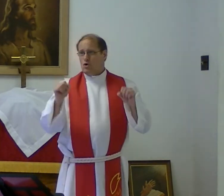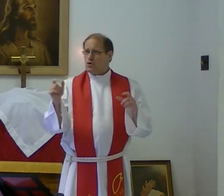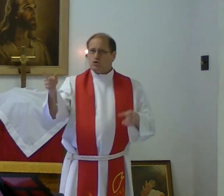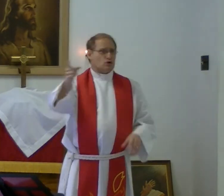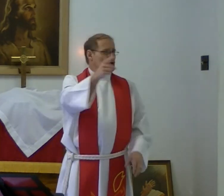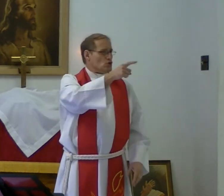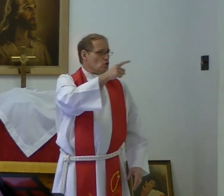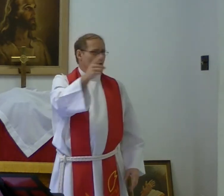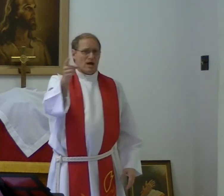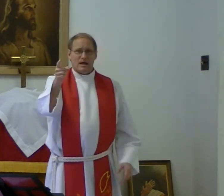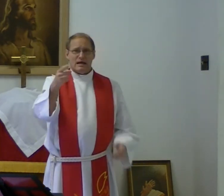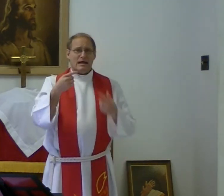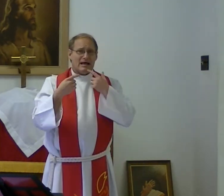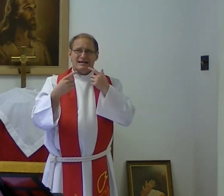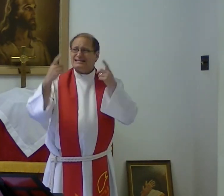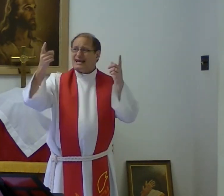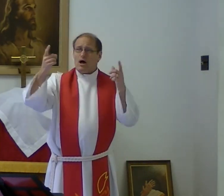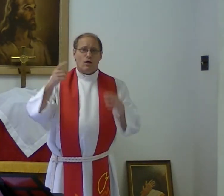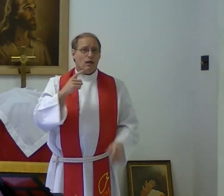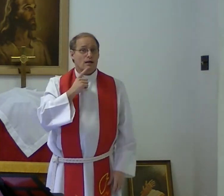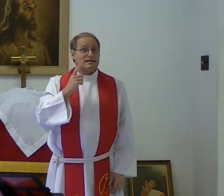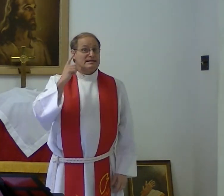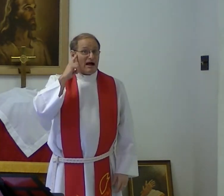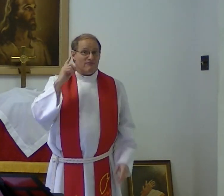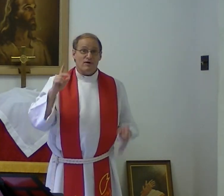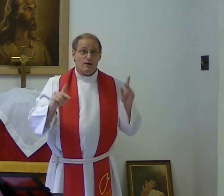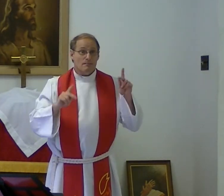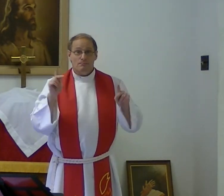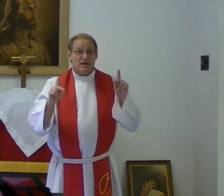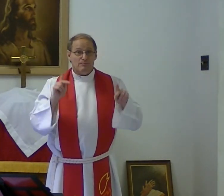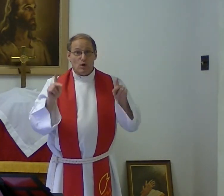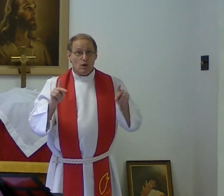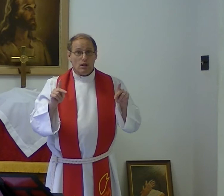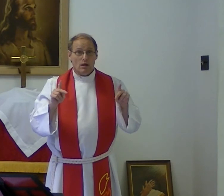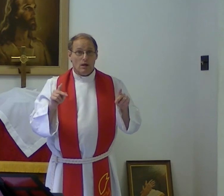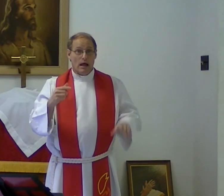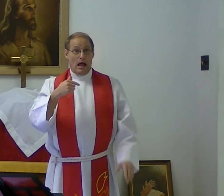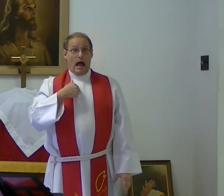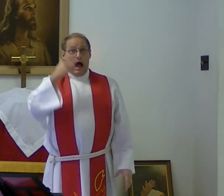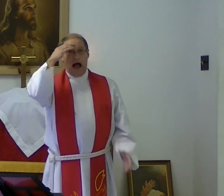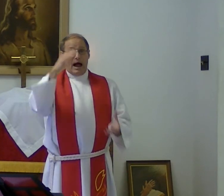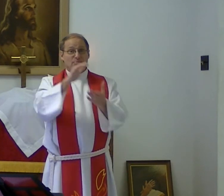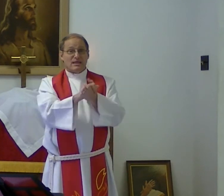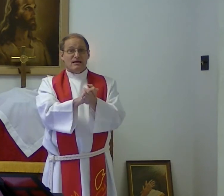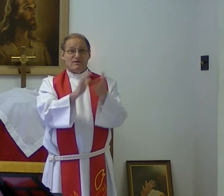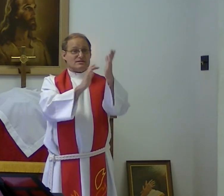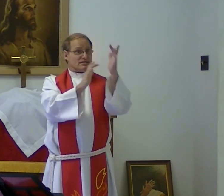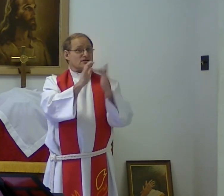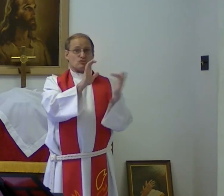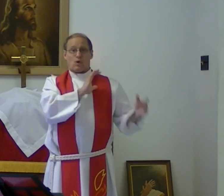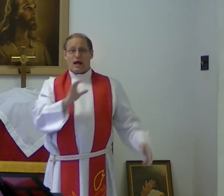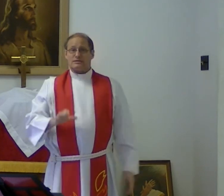Could you tell deaf people, I believe in Jesus Christ,